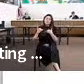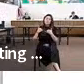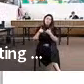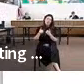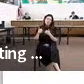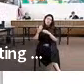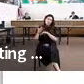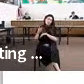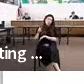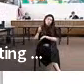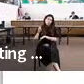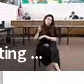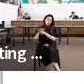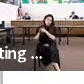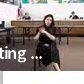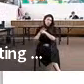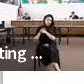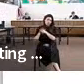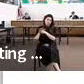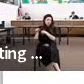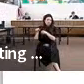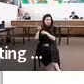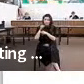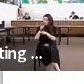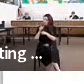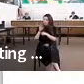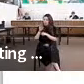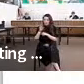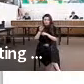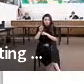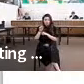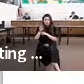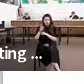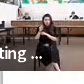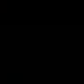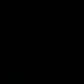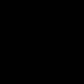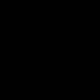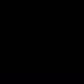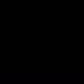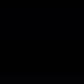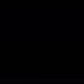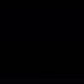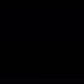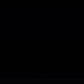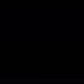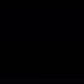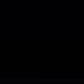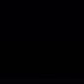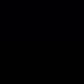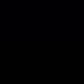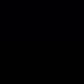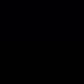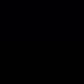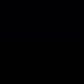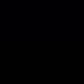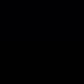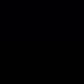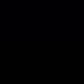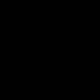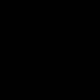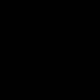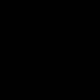country. This is not a franchisee. This is the exact same BJ's Restaurant, if you're familiar with BJ's